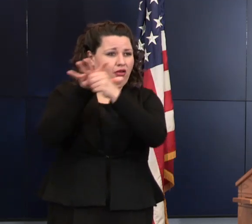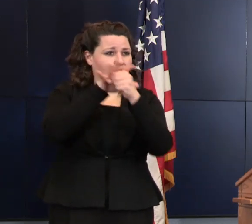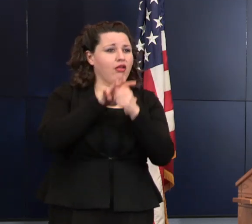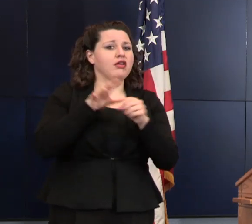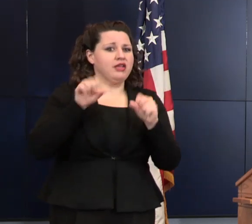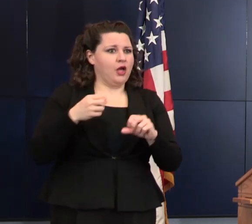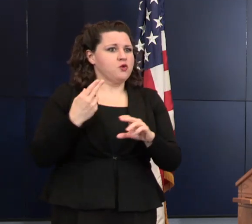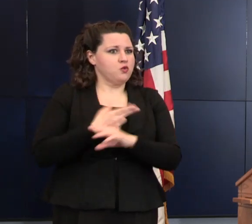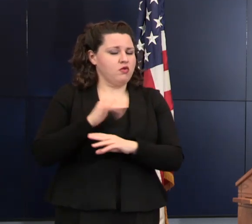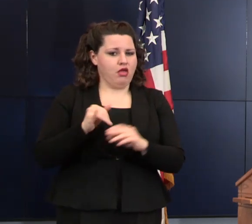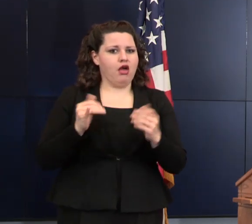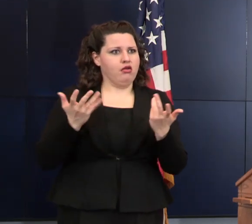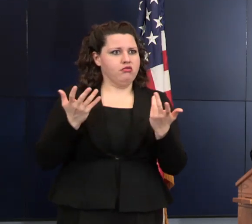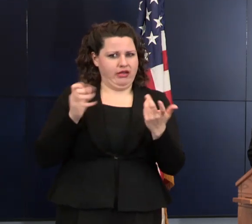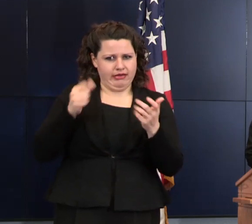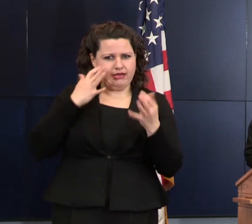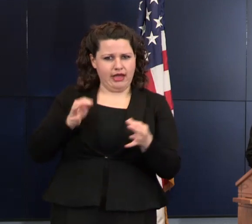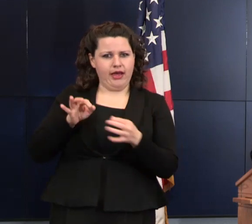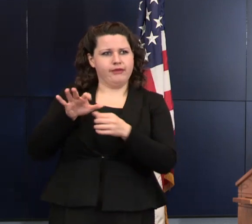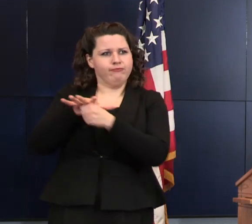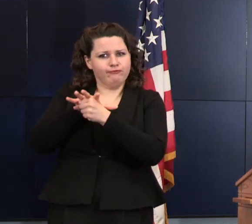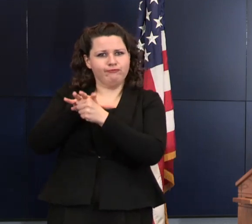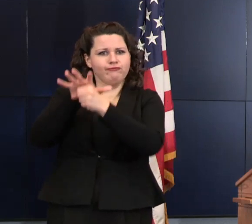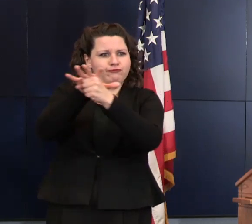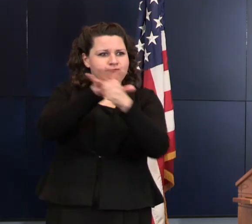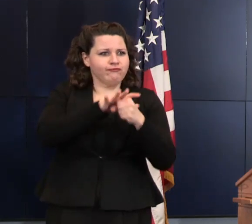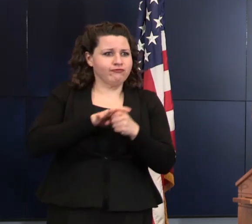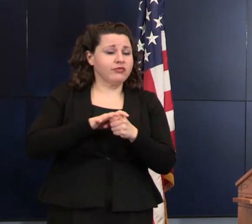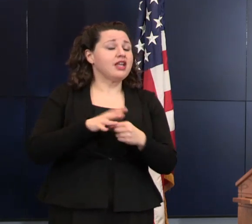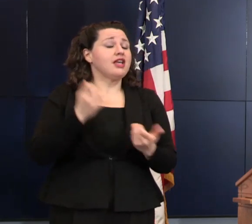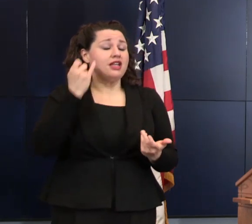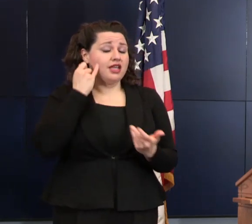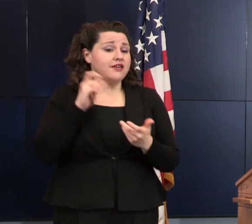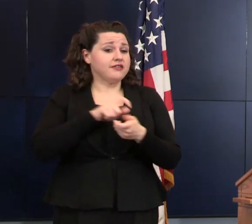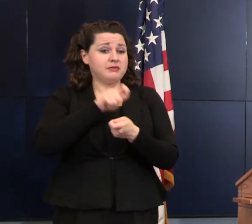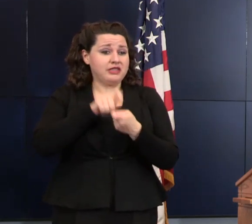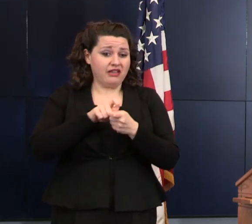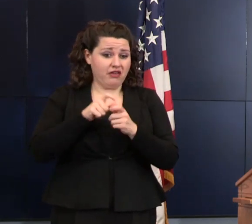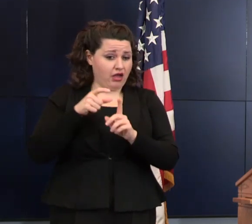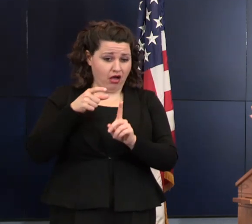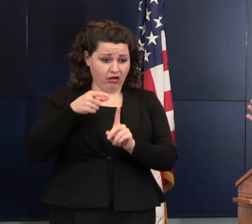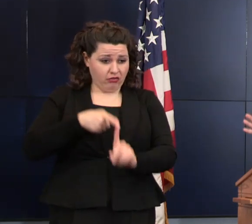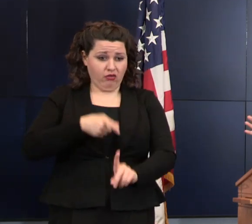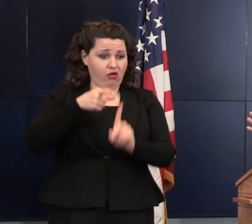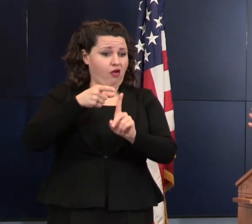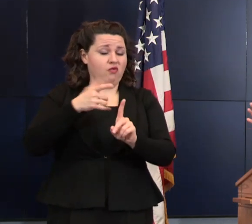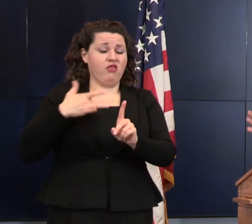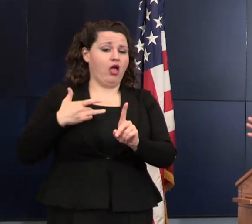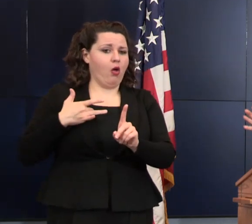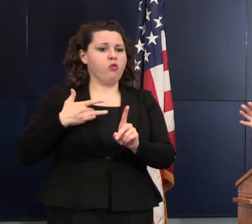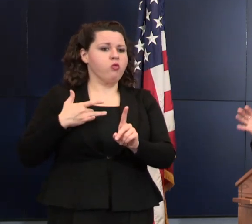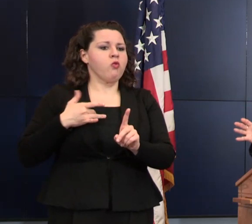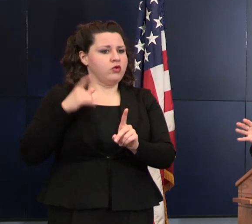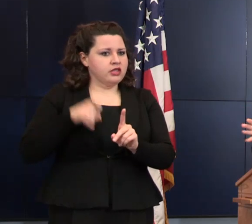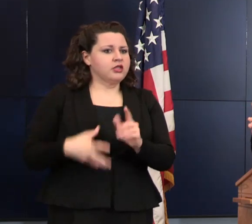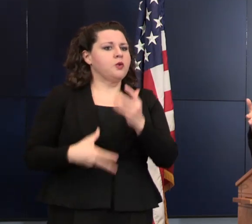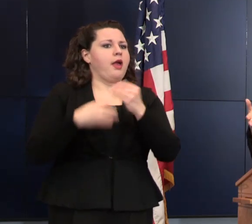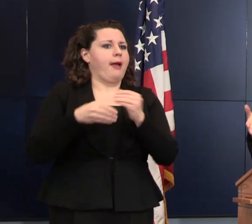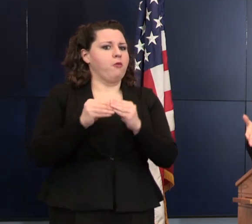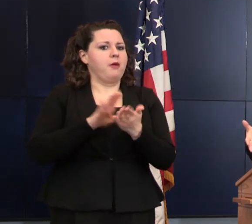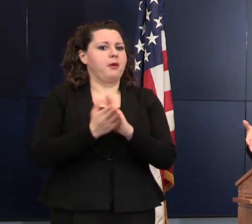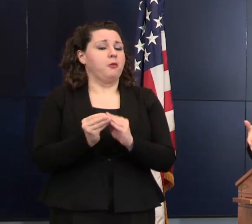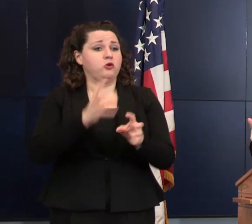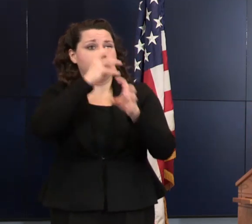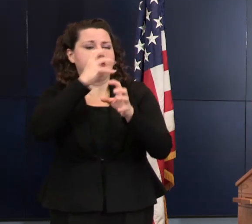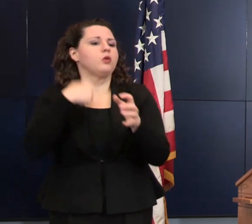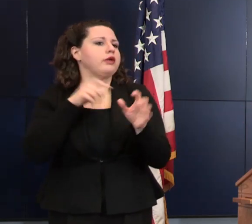these metrics, then, we will be able to, if we hit a certain point where we think we have to take additional actions or additional steps, we